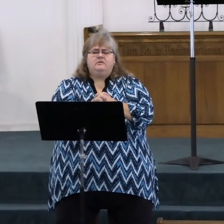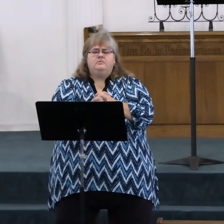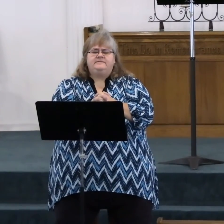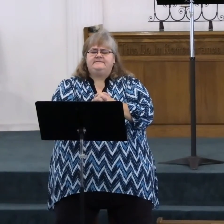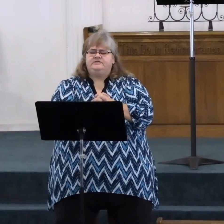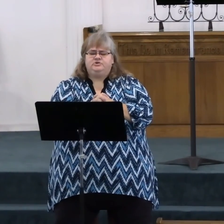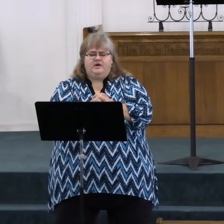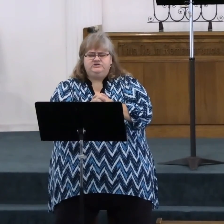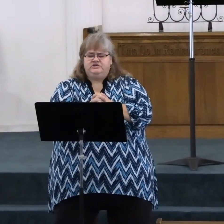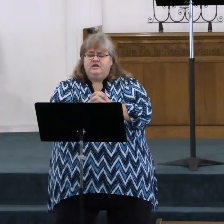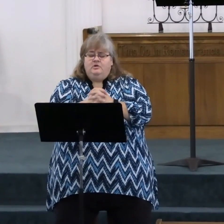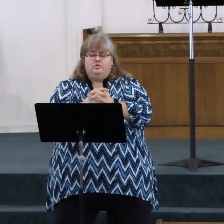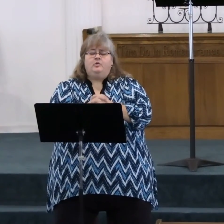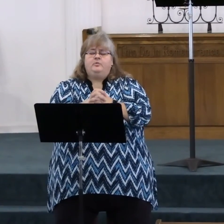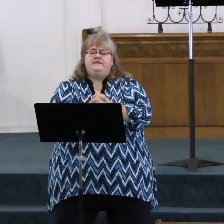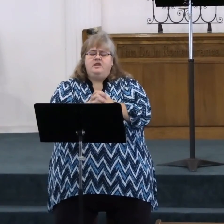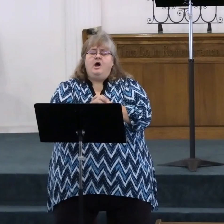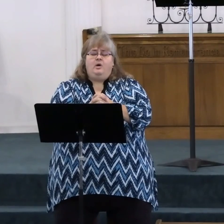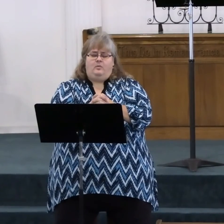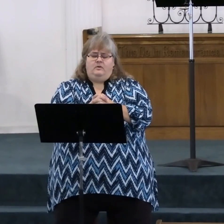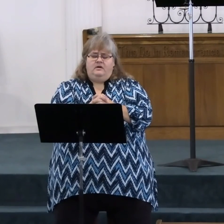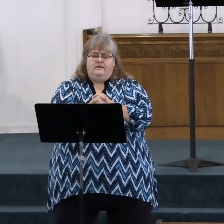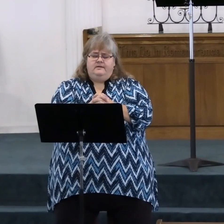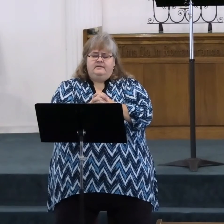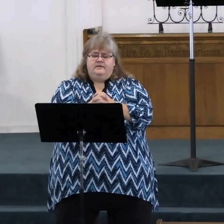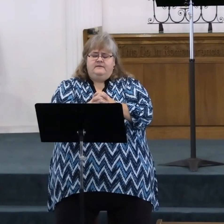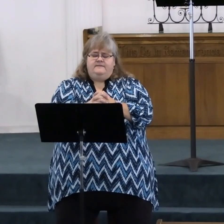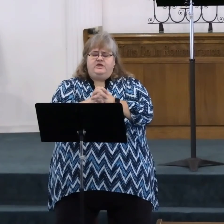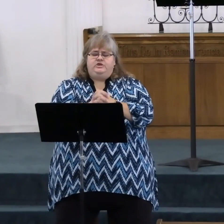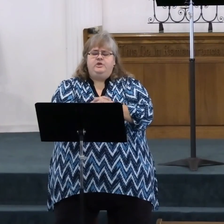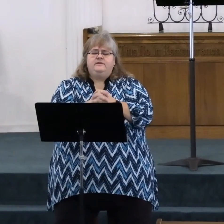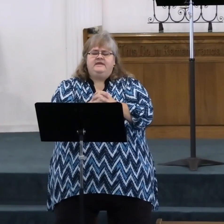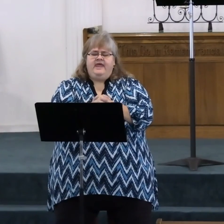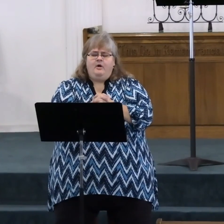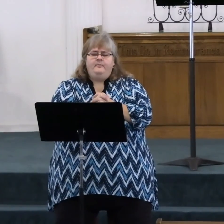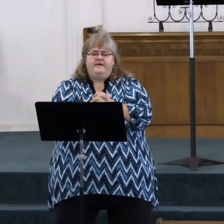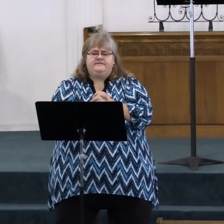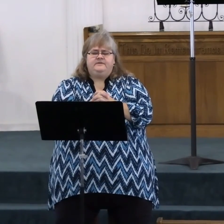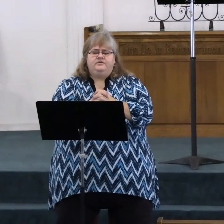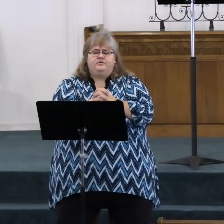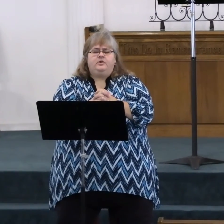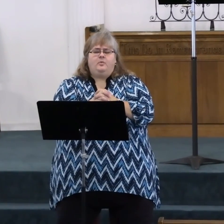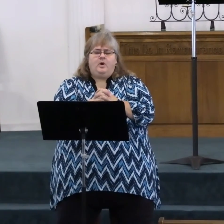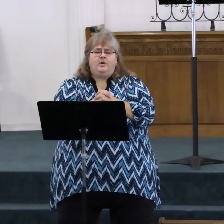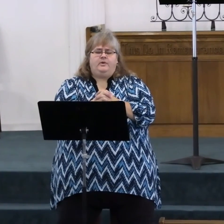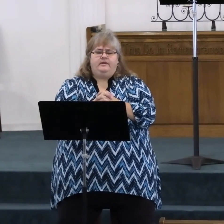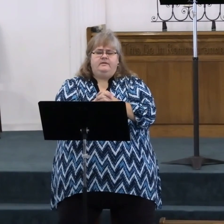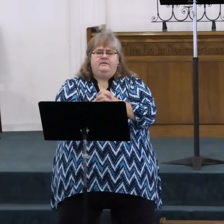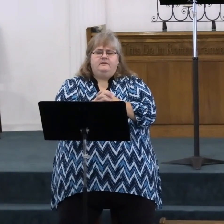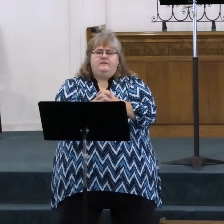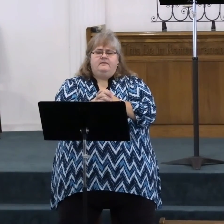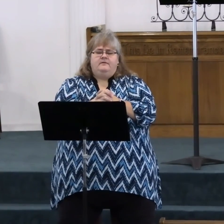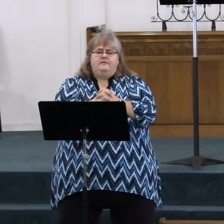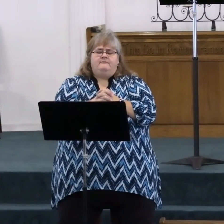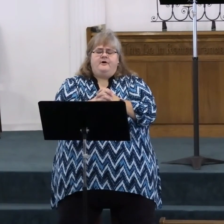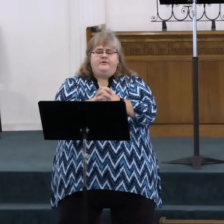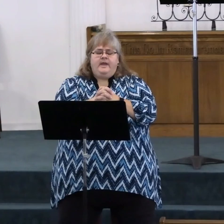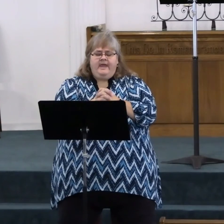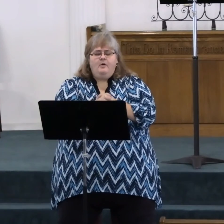struggling with the situation, Lord, we know that you can help us through your word. Father, help